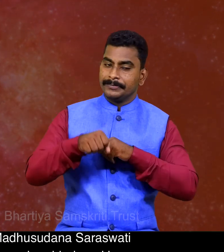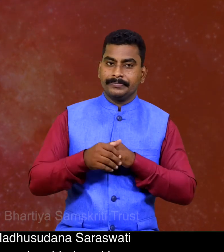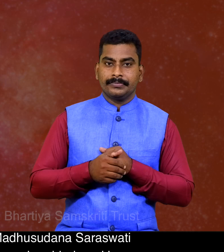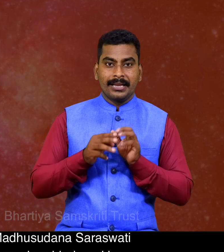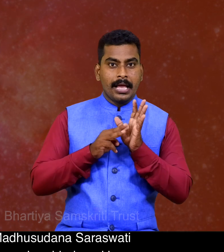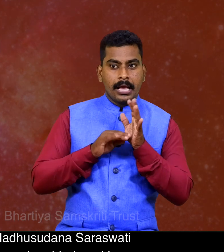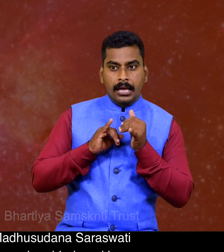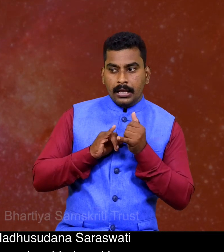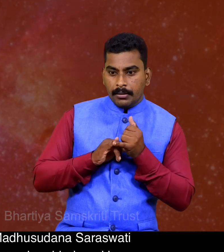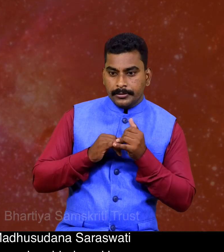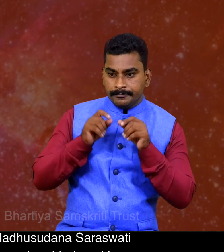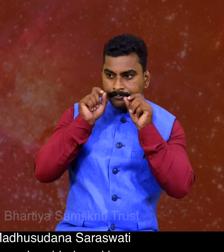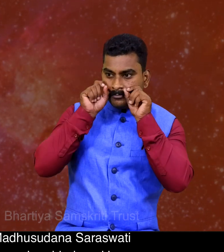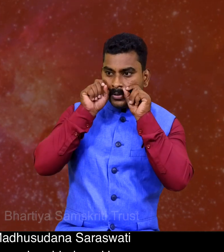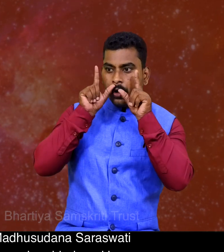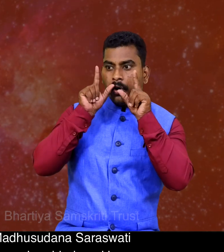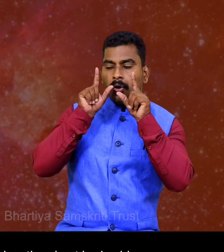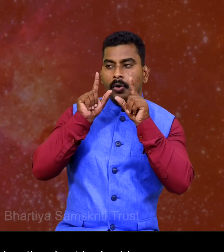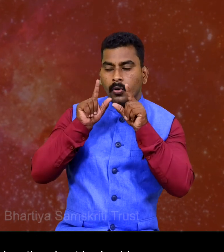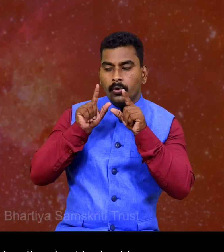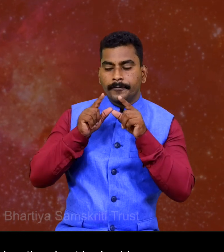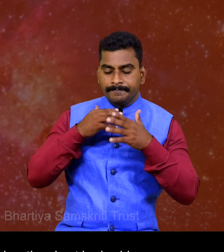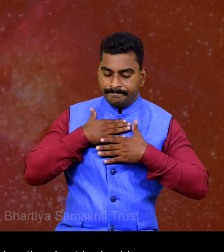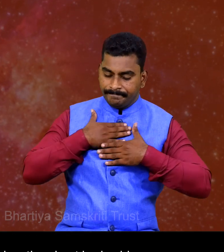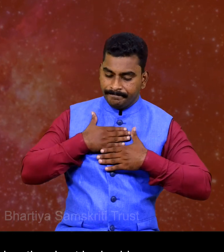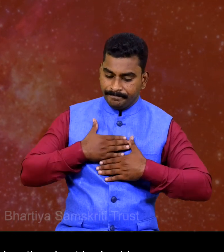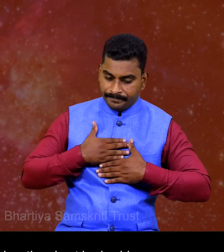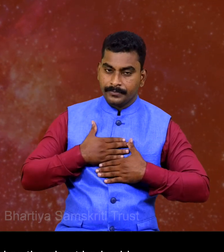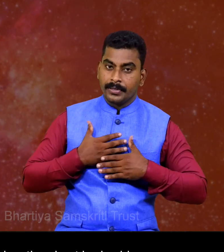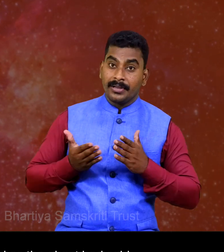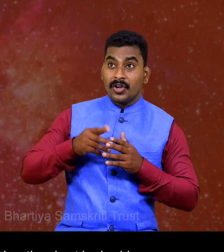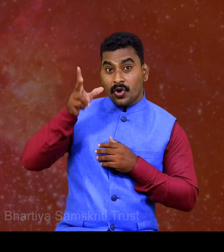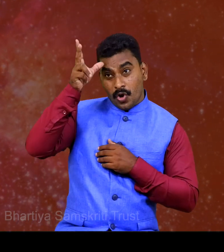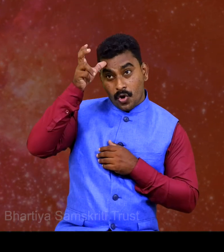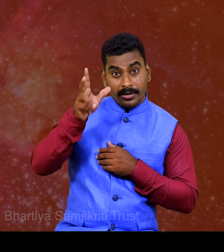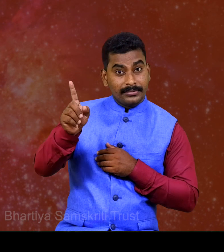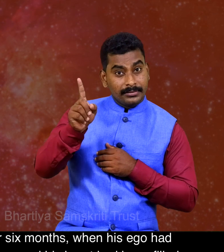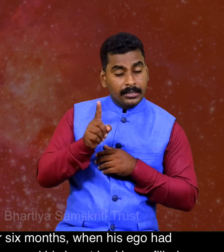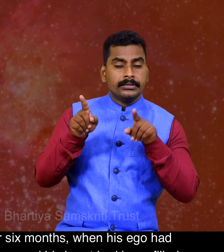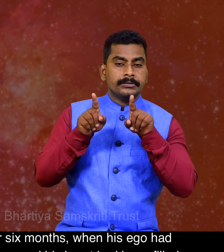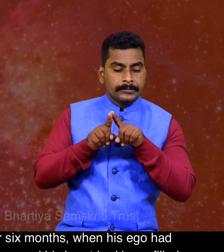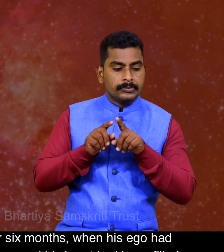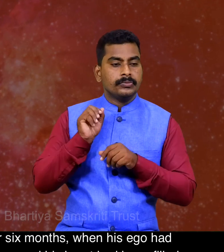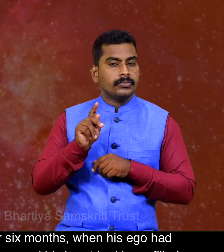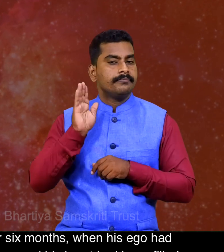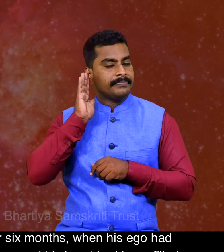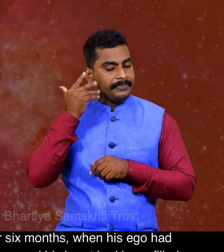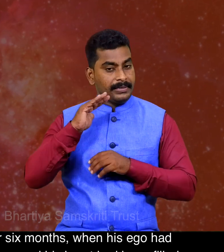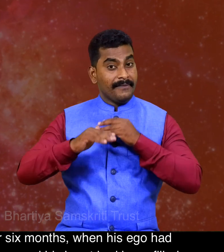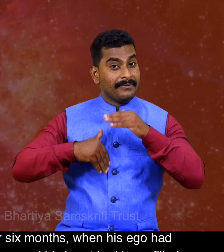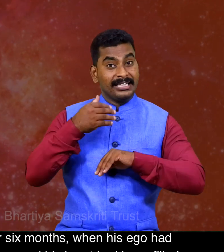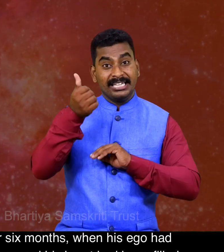Madhusudana Saraswati was humbled, and he did as the ghost had said. After 6